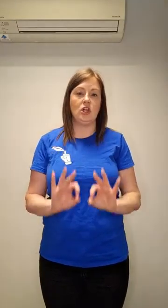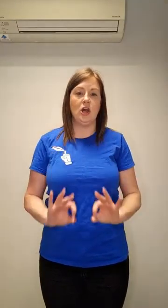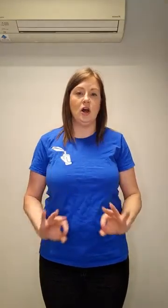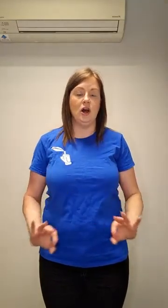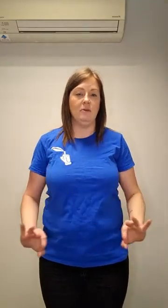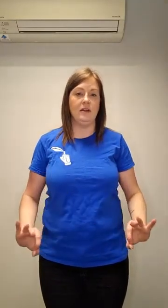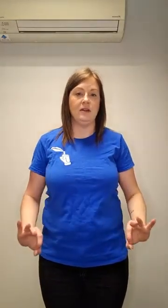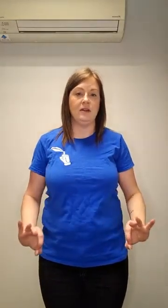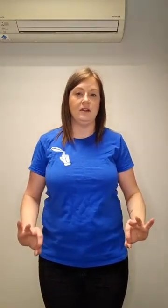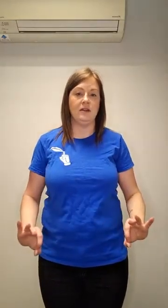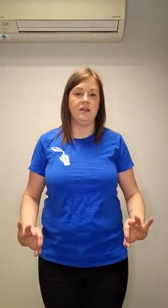Calm.